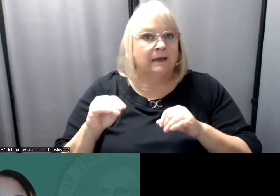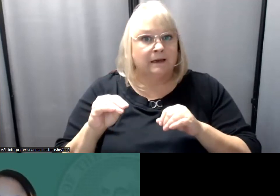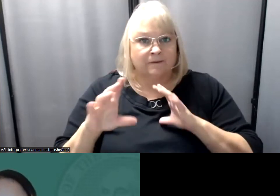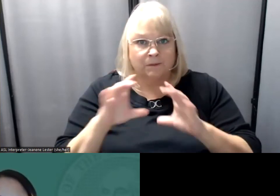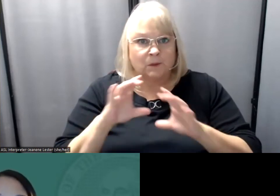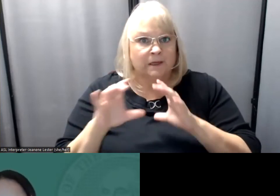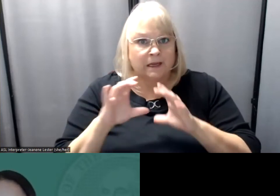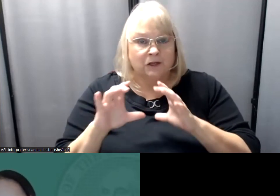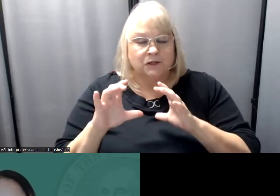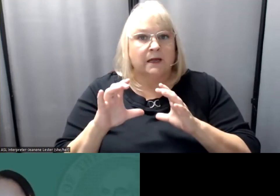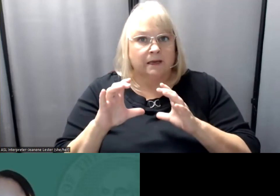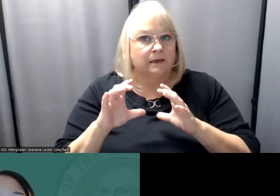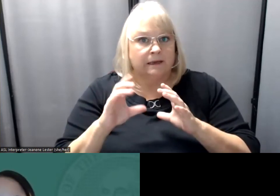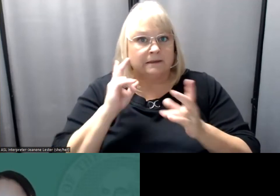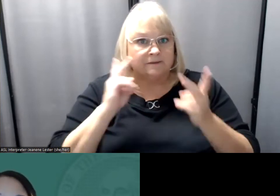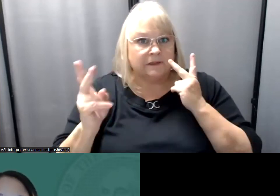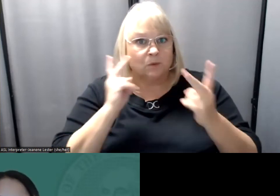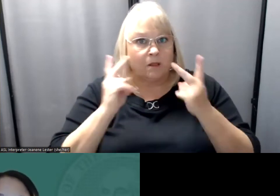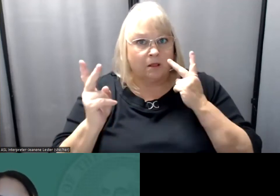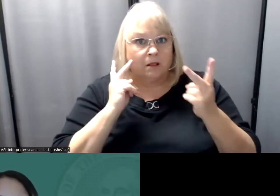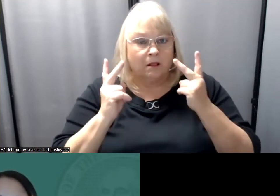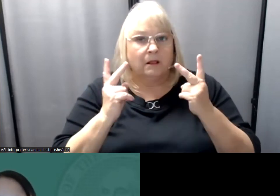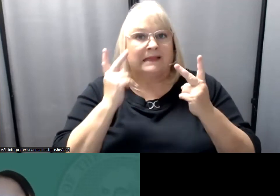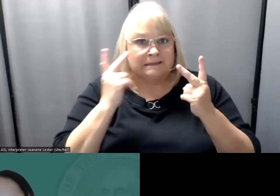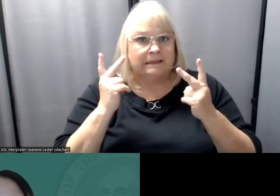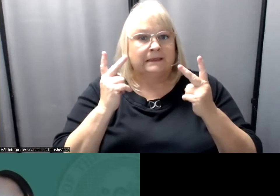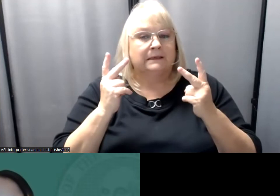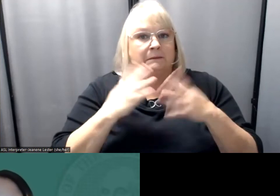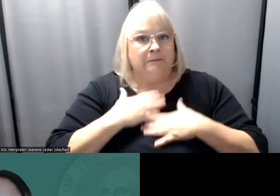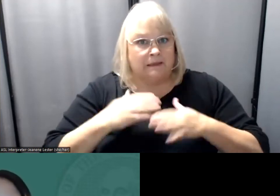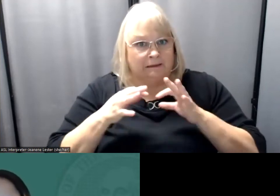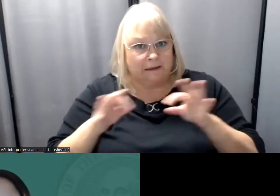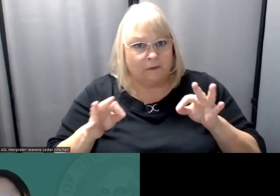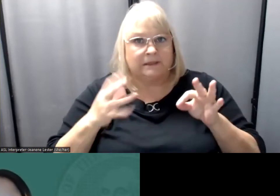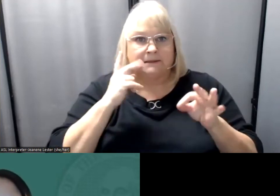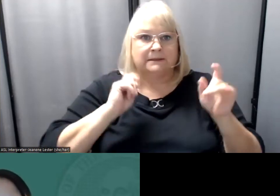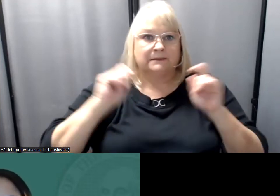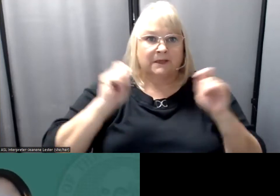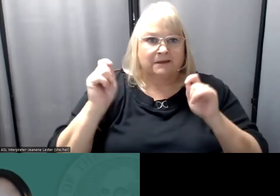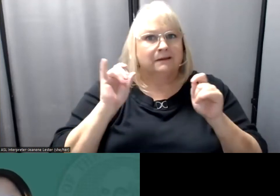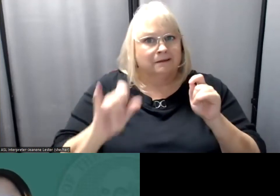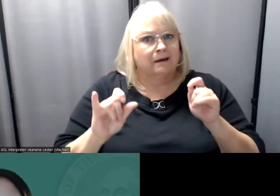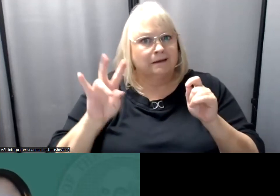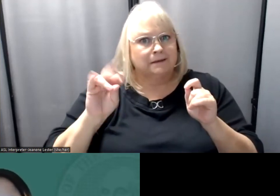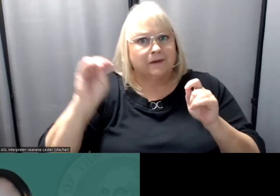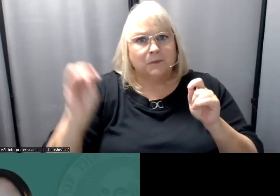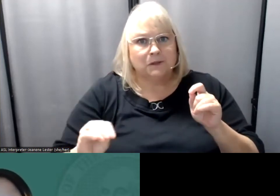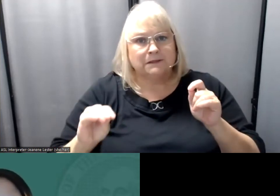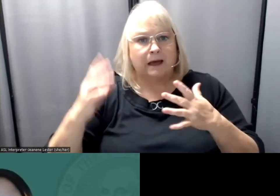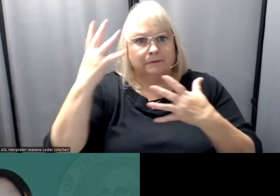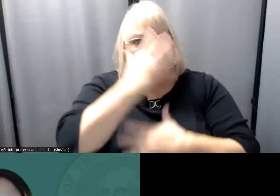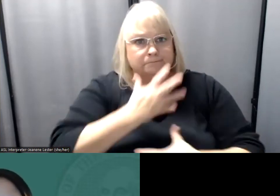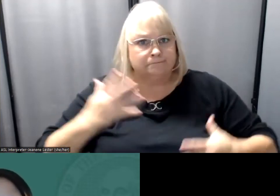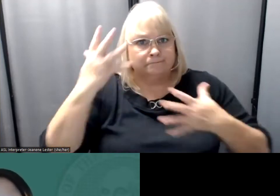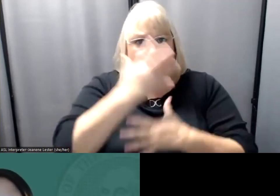we are losing 70% of information between our team, important cues about